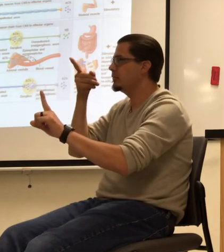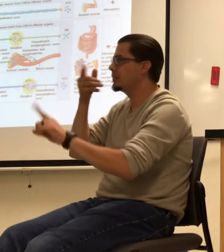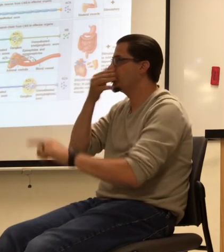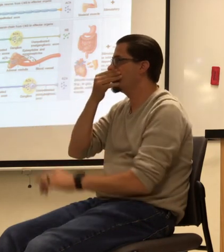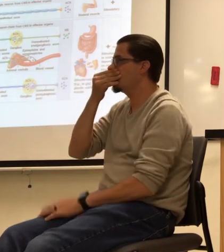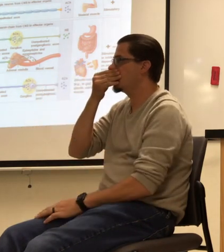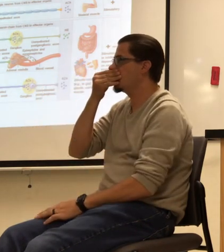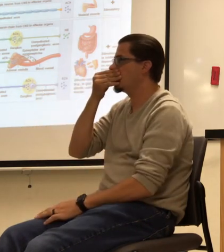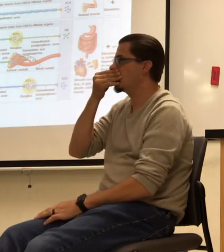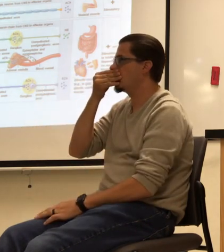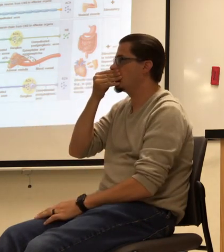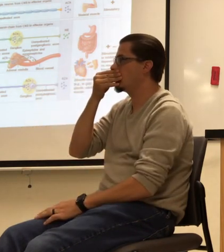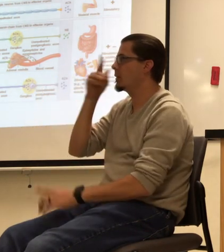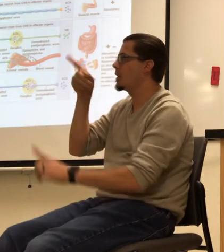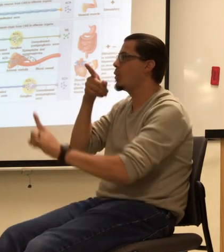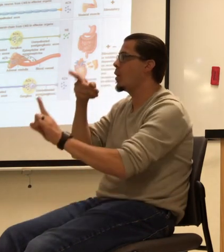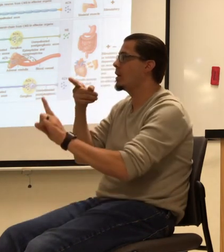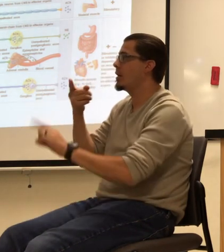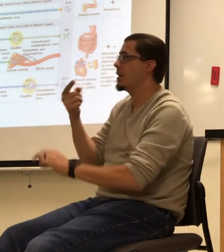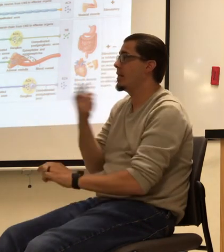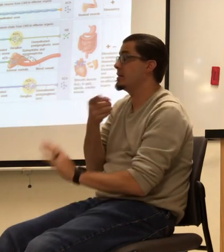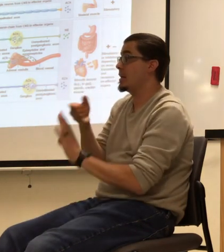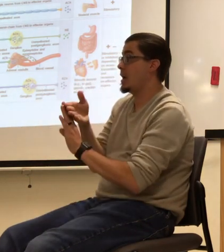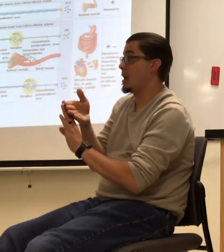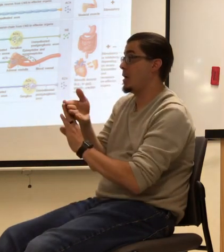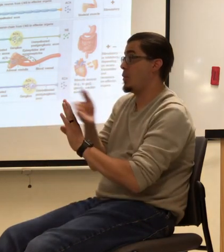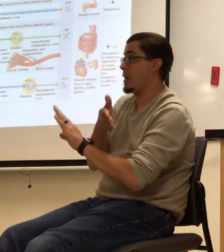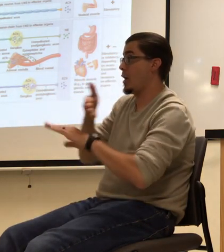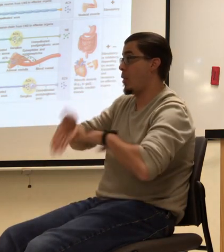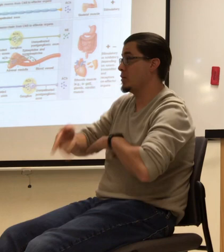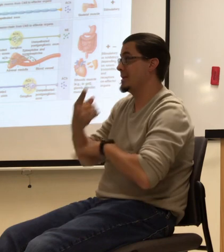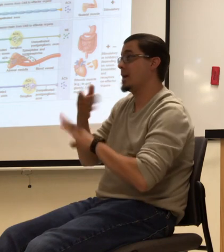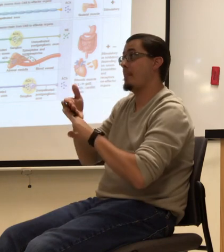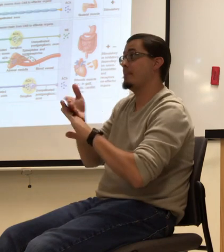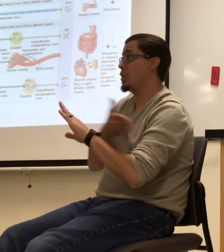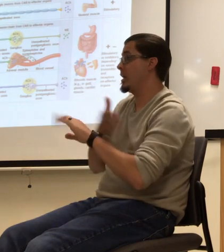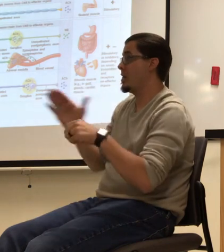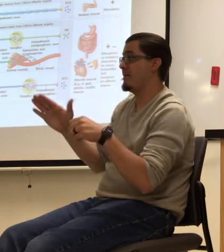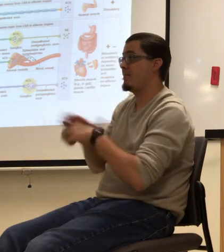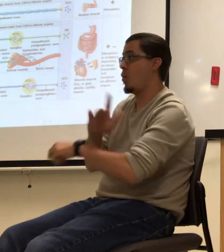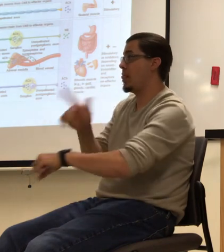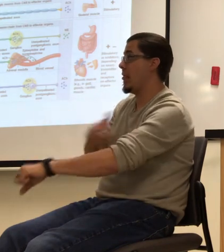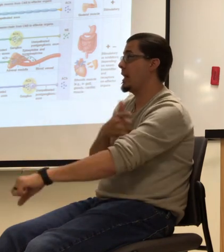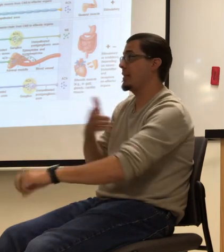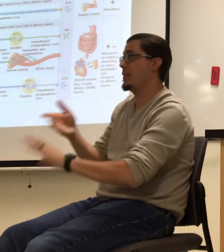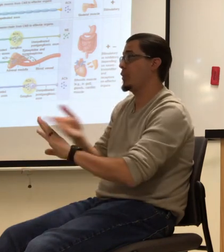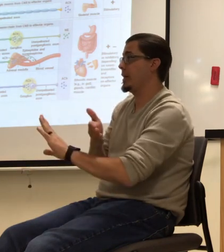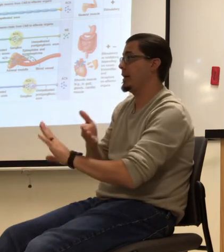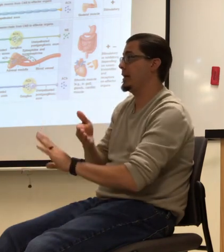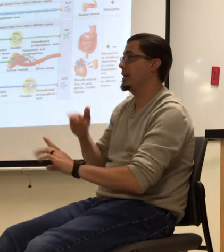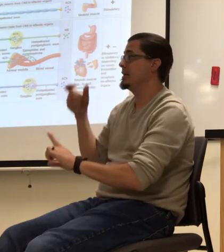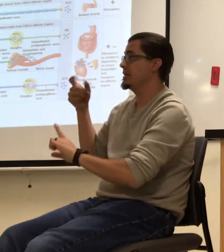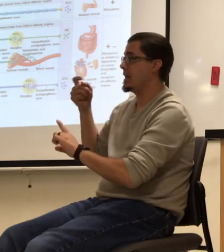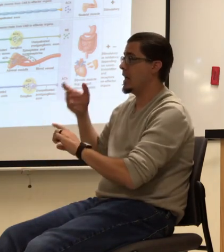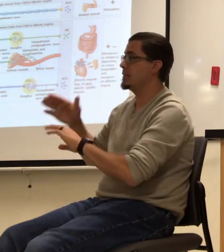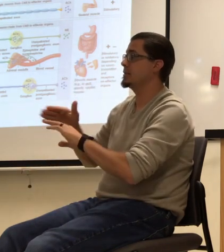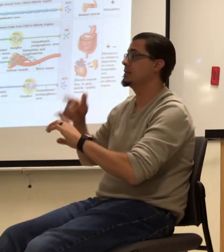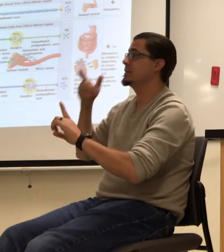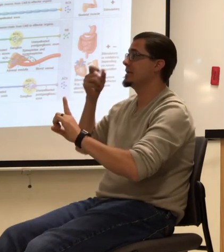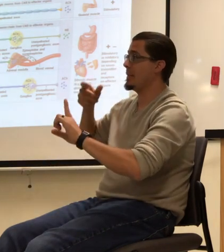well, you see, is this a pre or post cell? Pre, it's pre all the way. Synapse is right there,